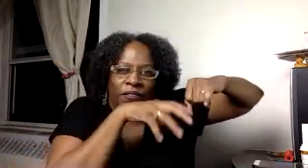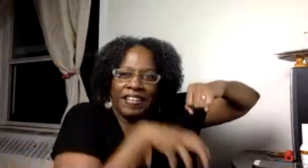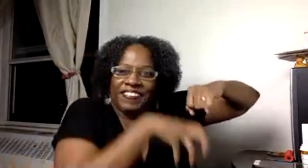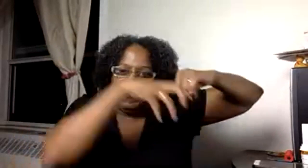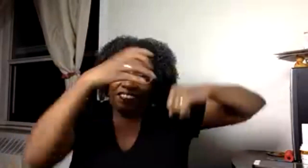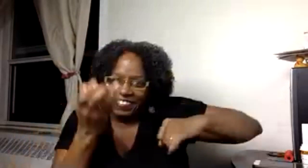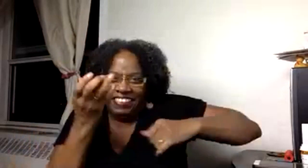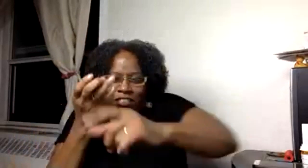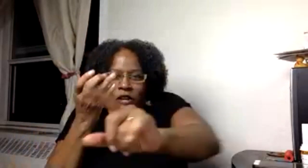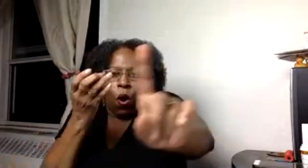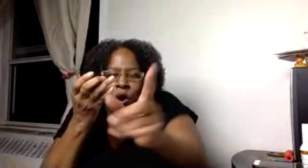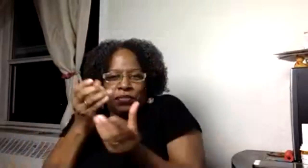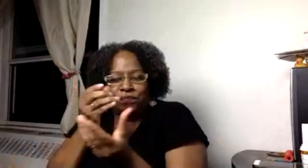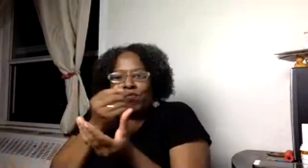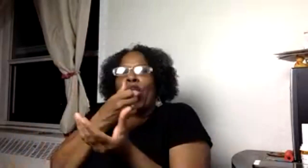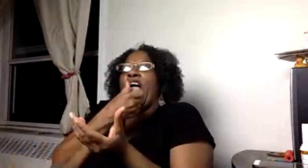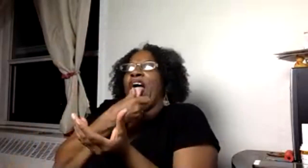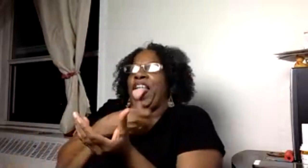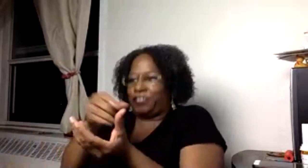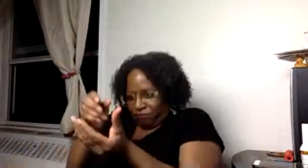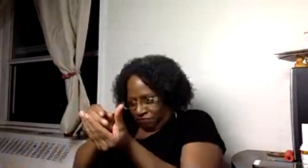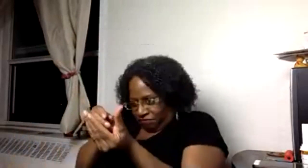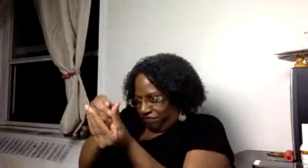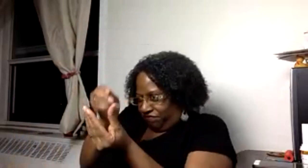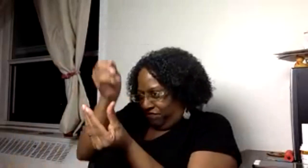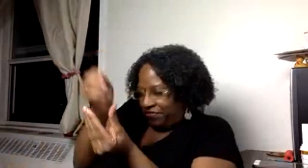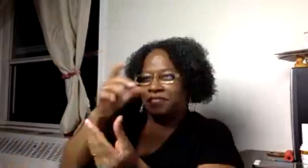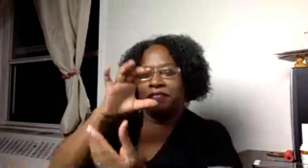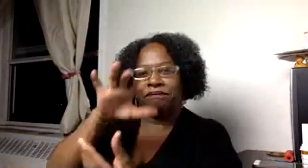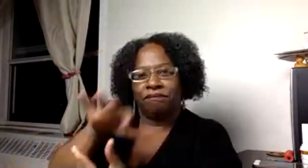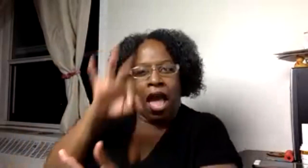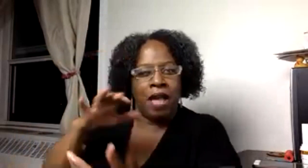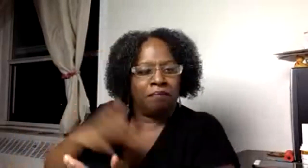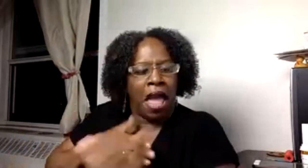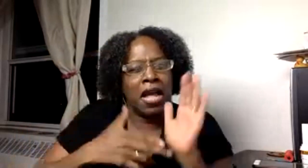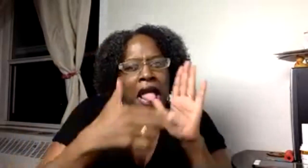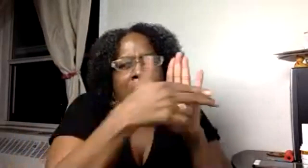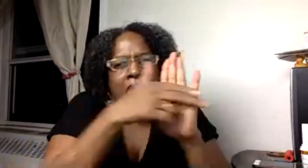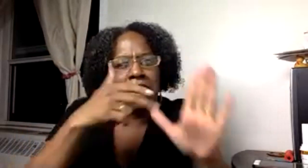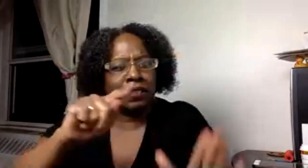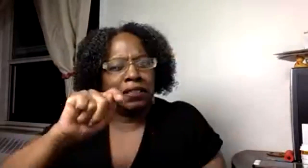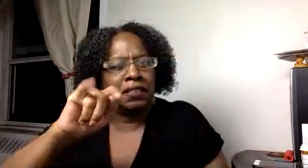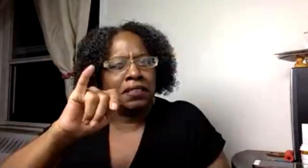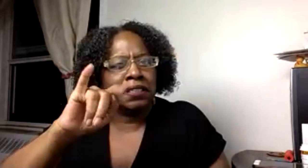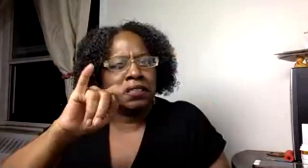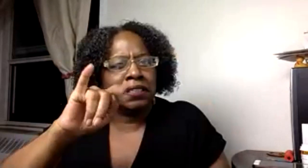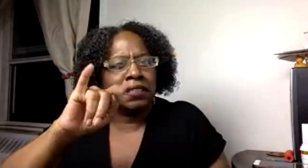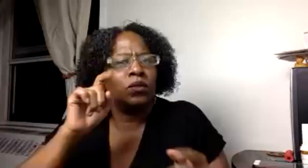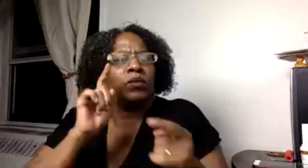let me open up my suitcase here and thumb through my files and find all these